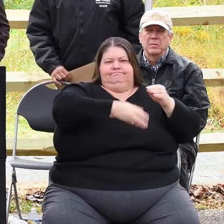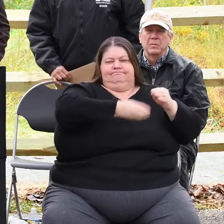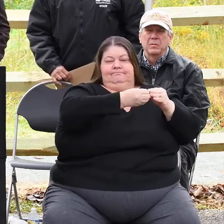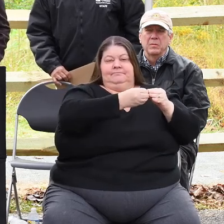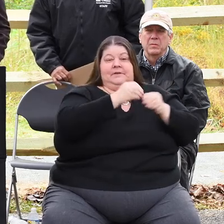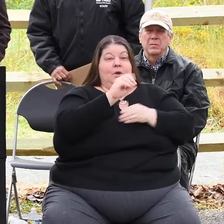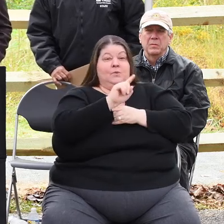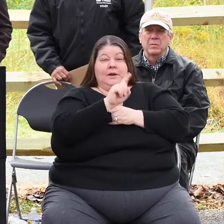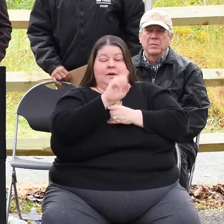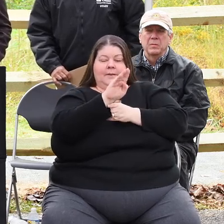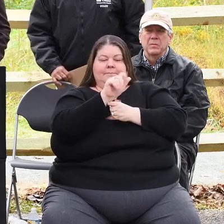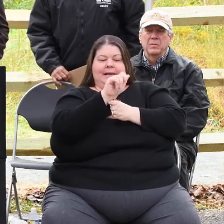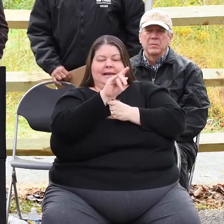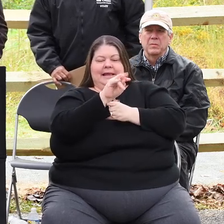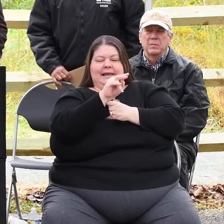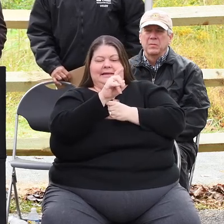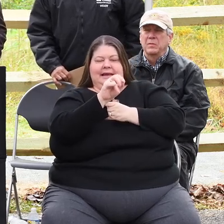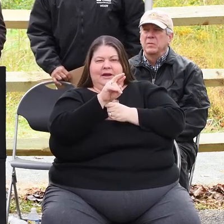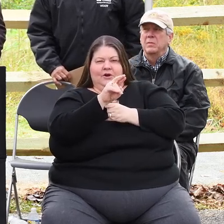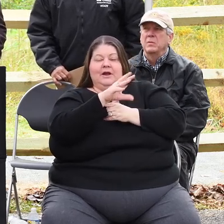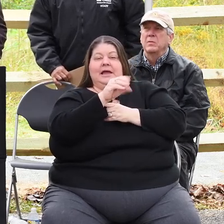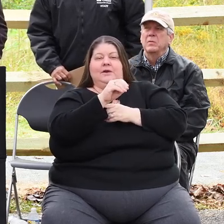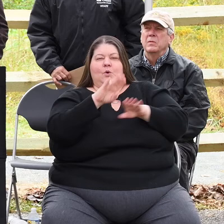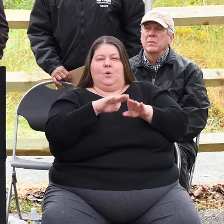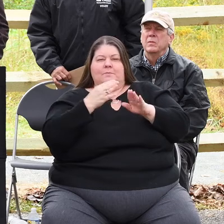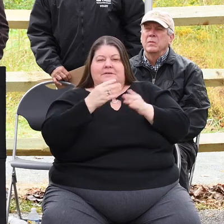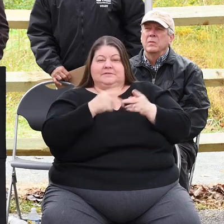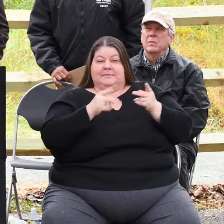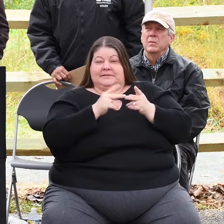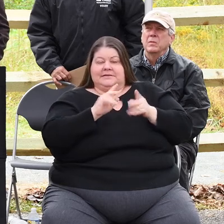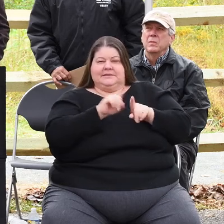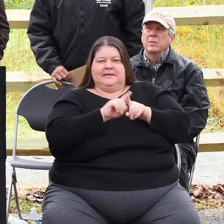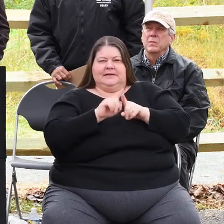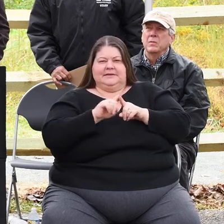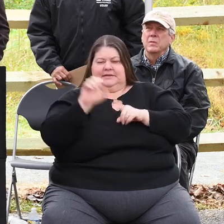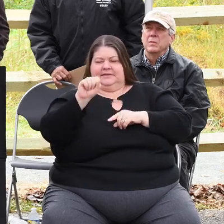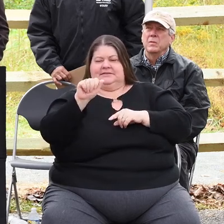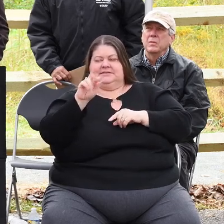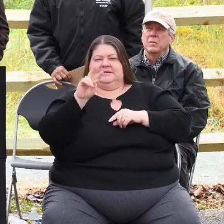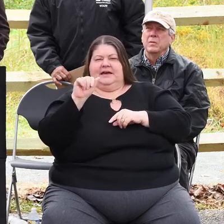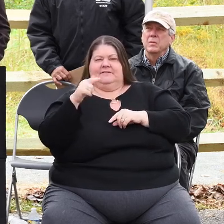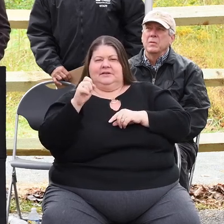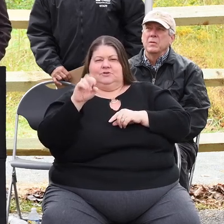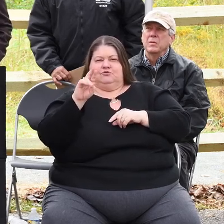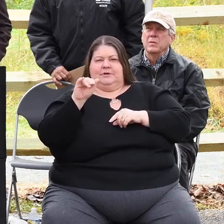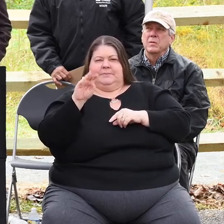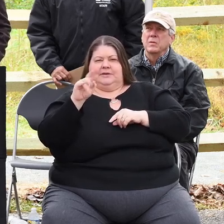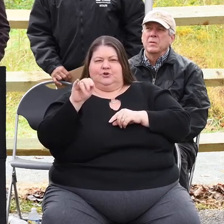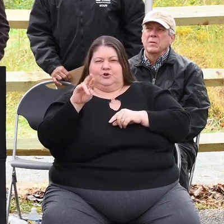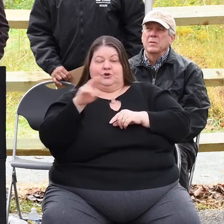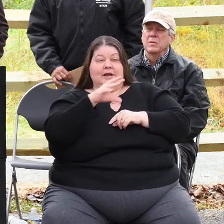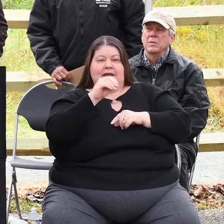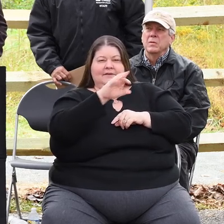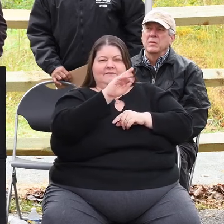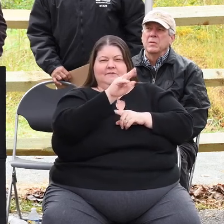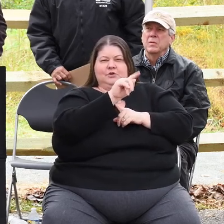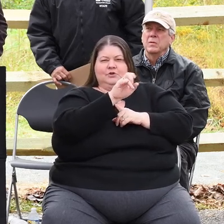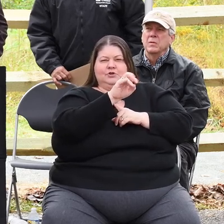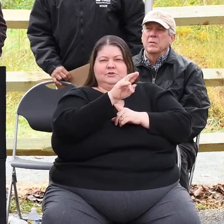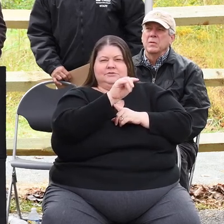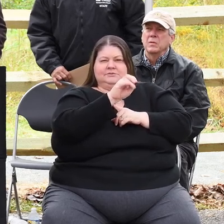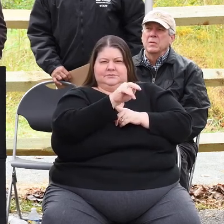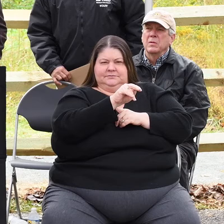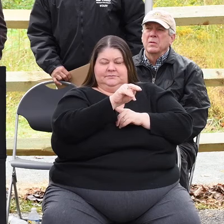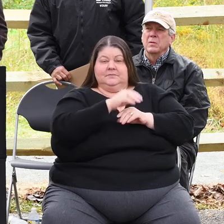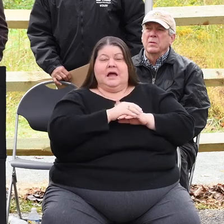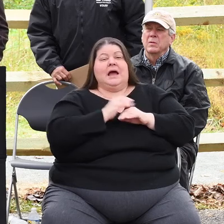Blandair and Troy Parks, and to preserve open spaces like the Savage Remainder and Fullerton properties. I